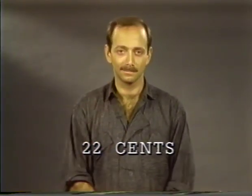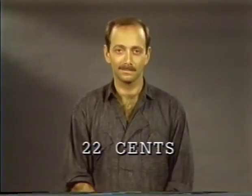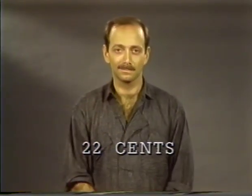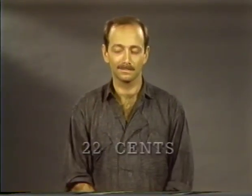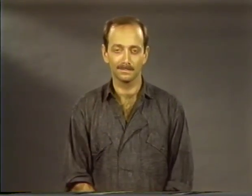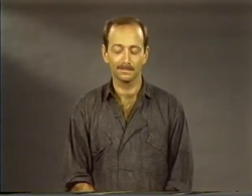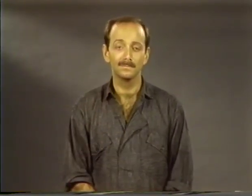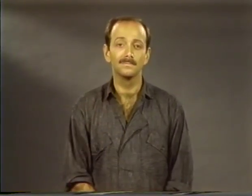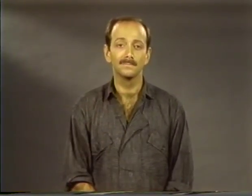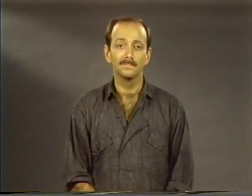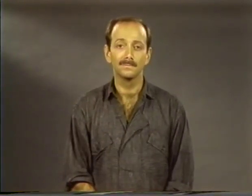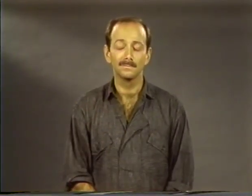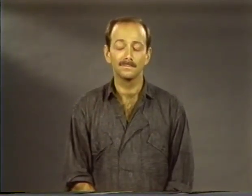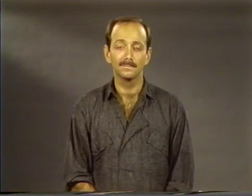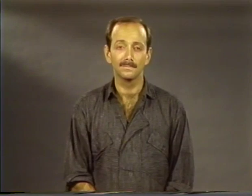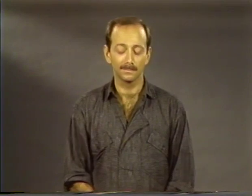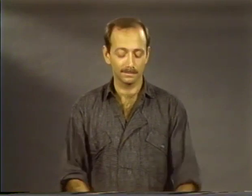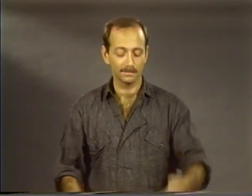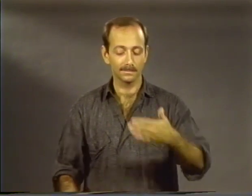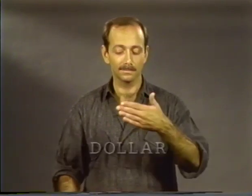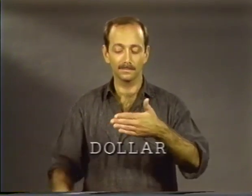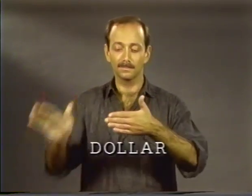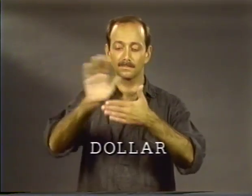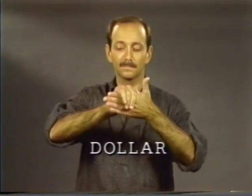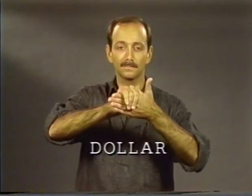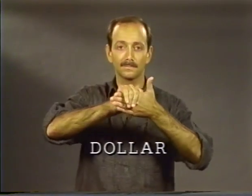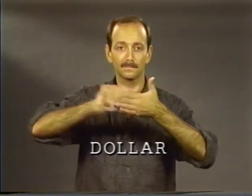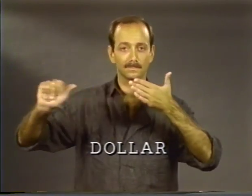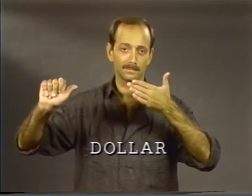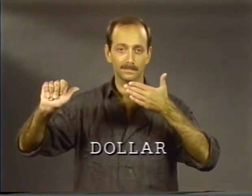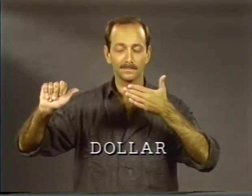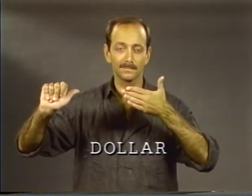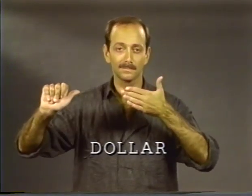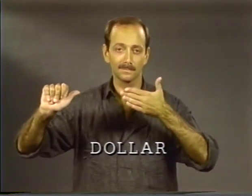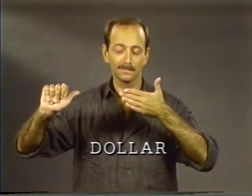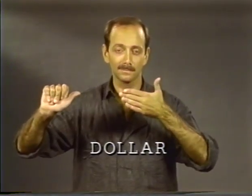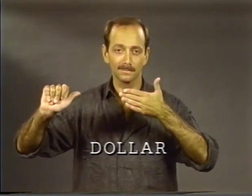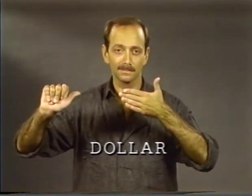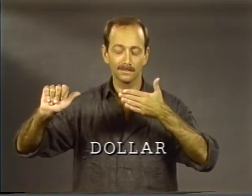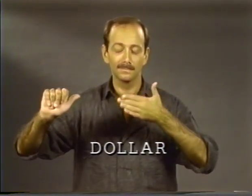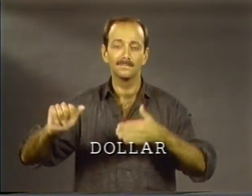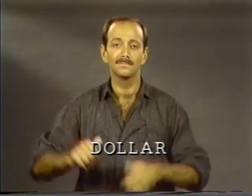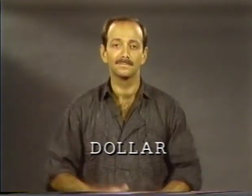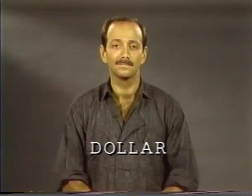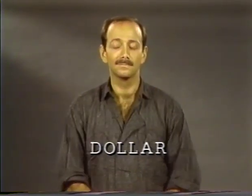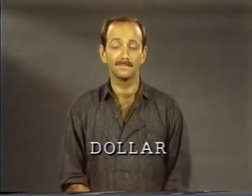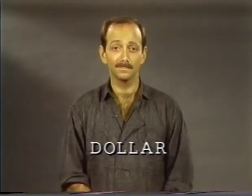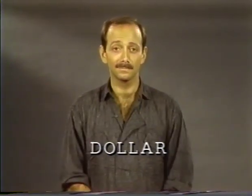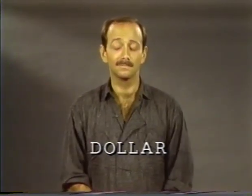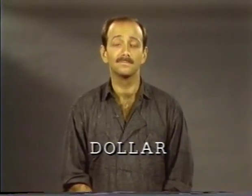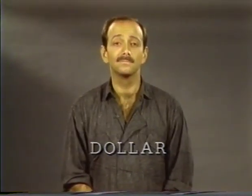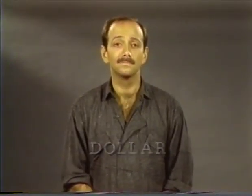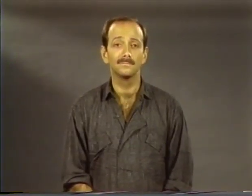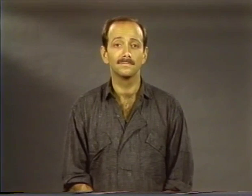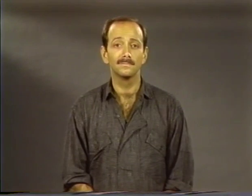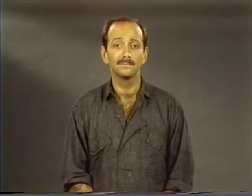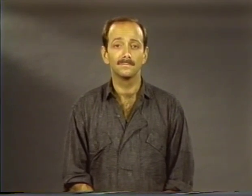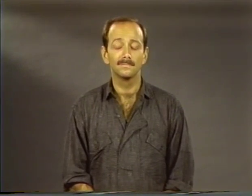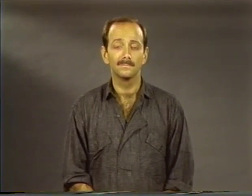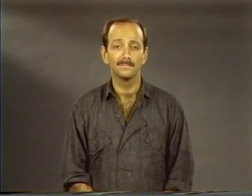This is a sign for dollar. Dollar. For even dollar amounts up to $11, sign the number and